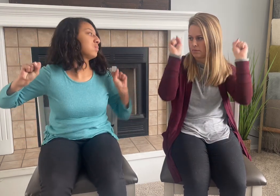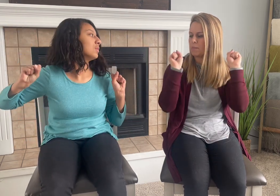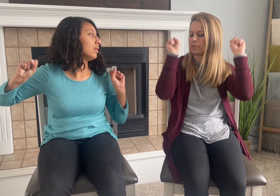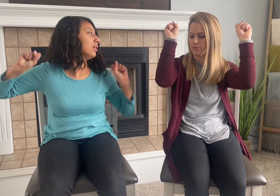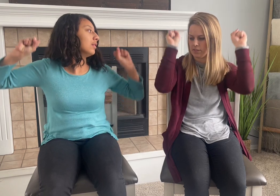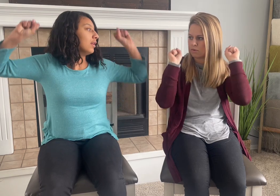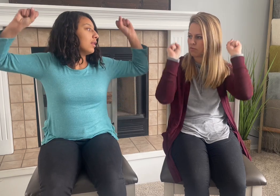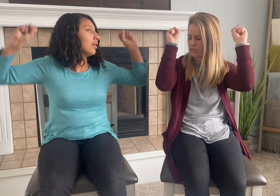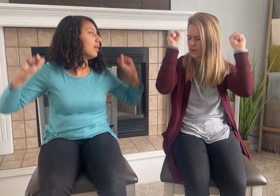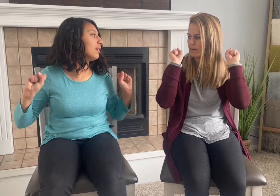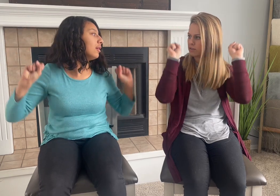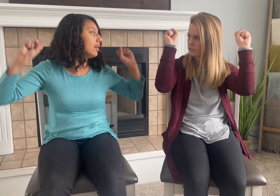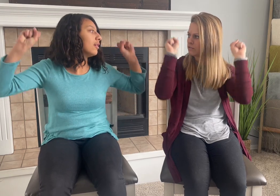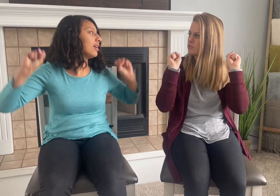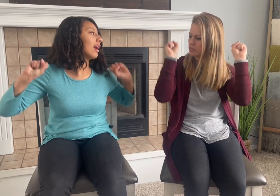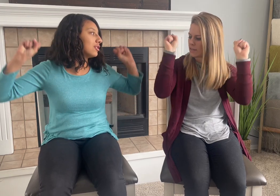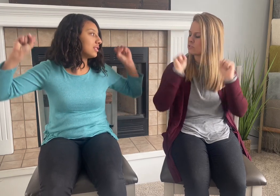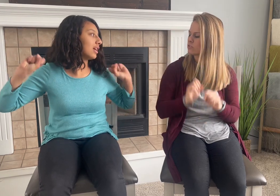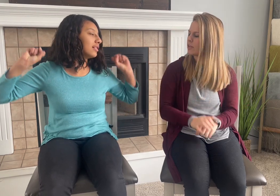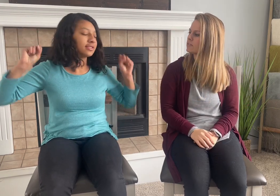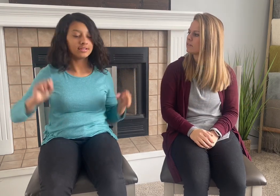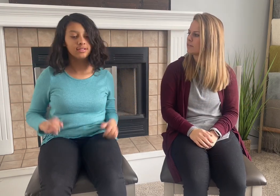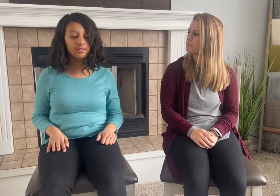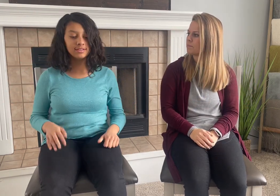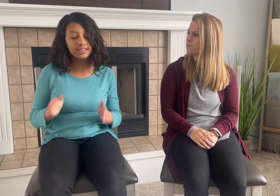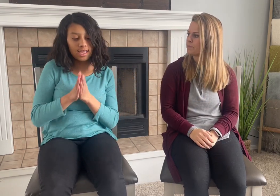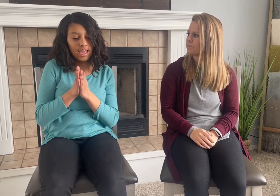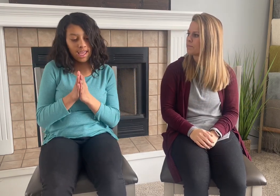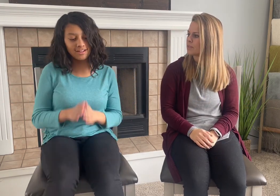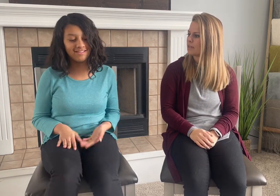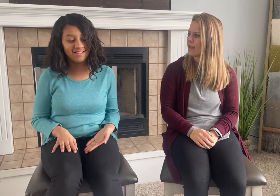lifting it over their head. Exercise. Yep. Yay.